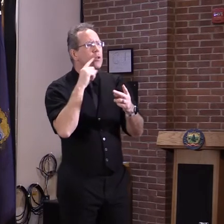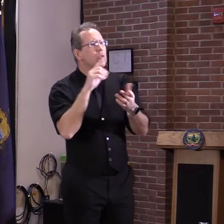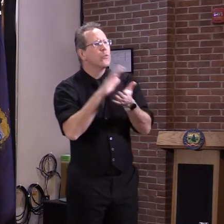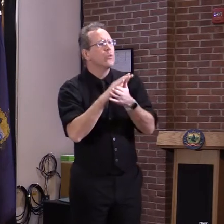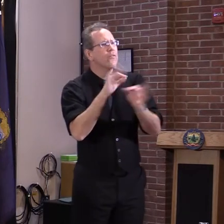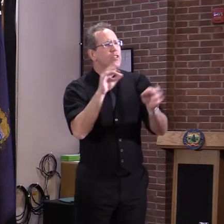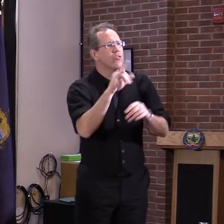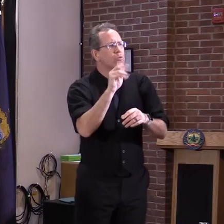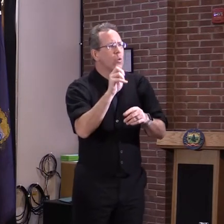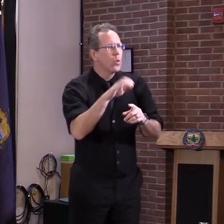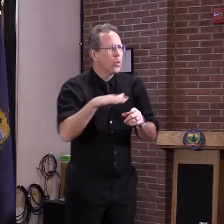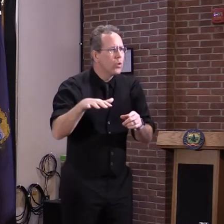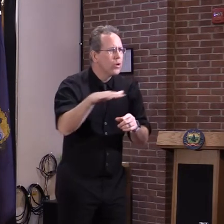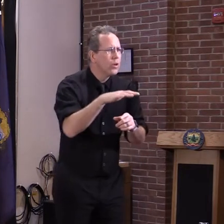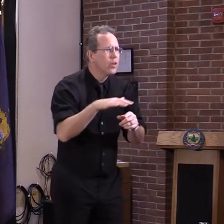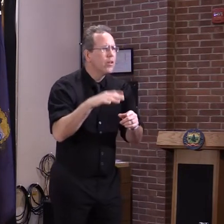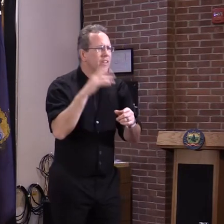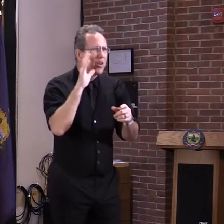mass-killing shooter.